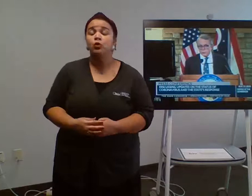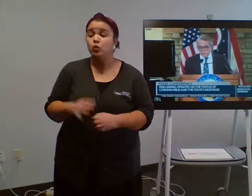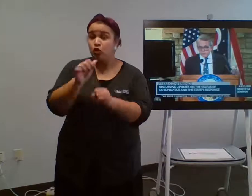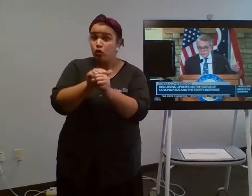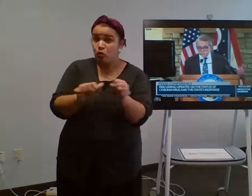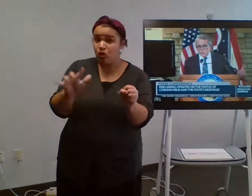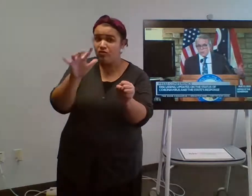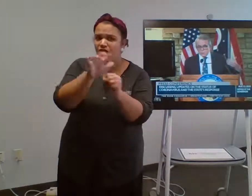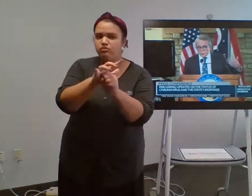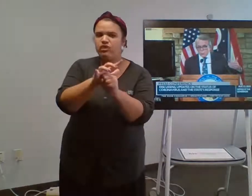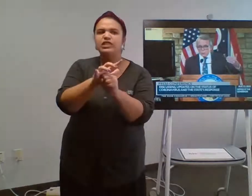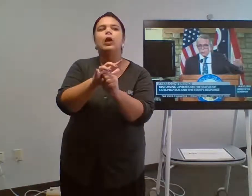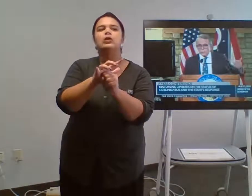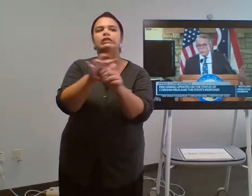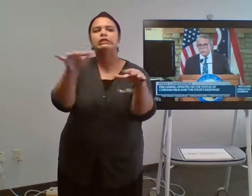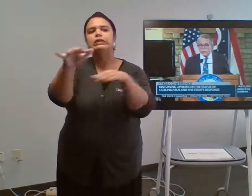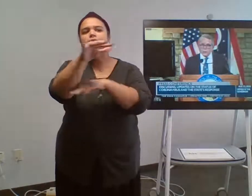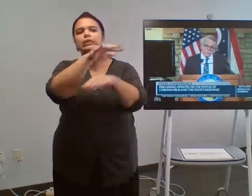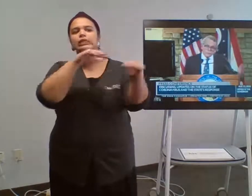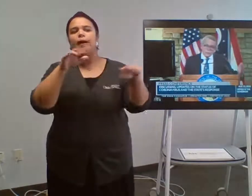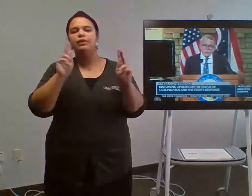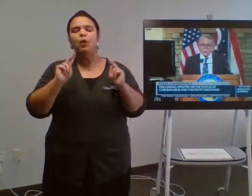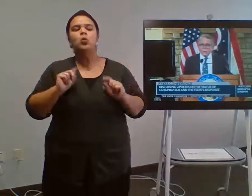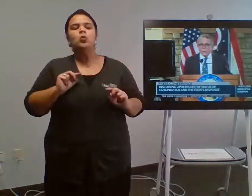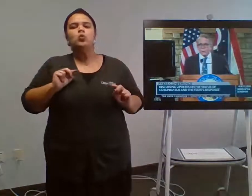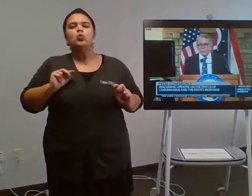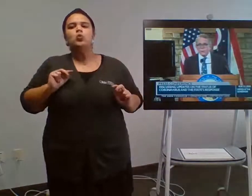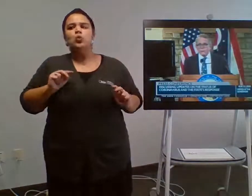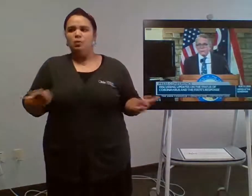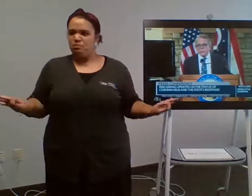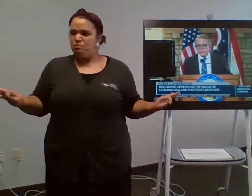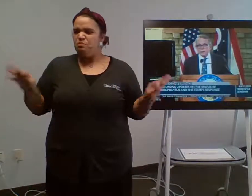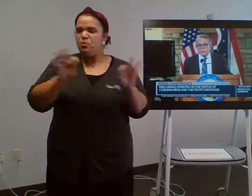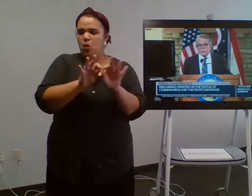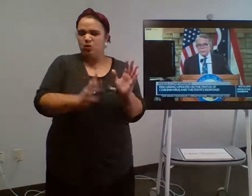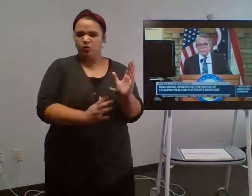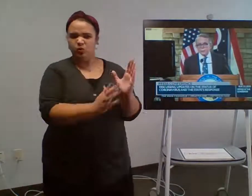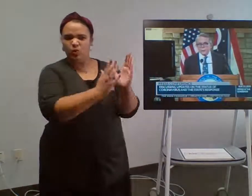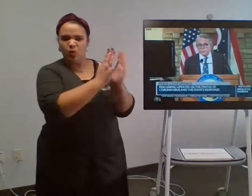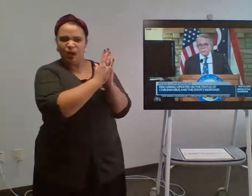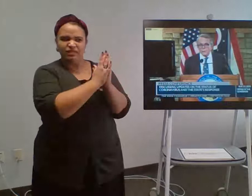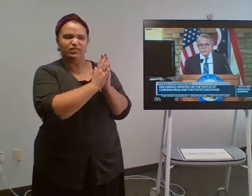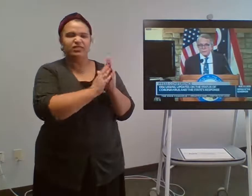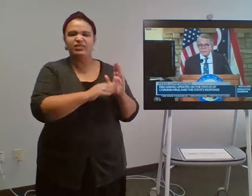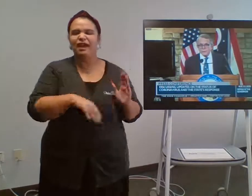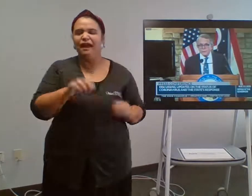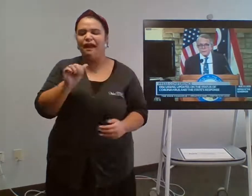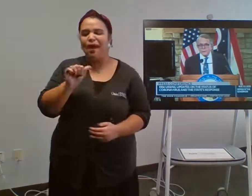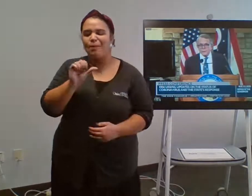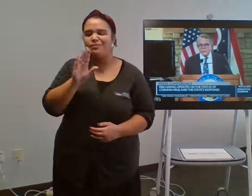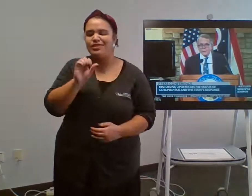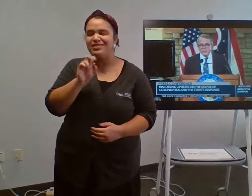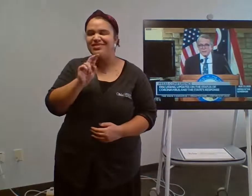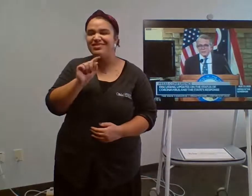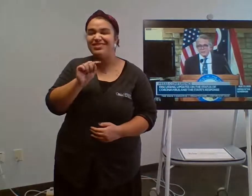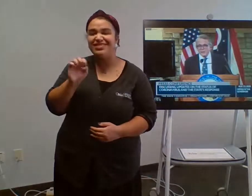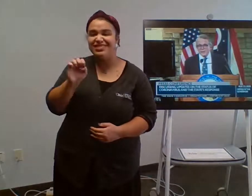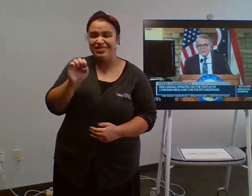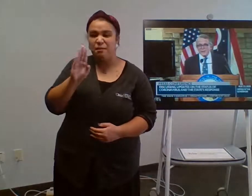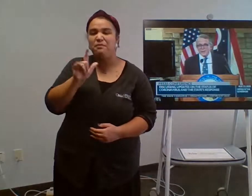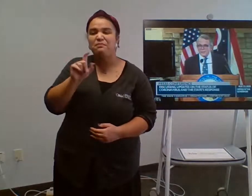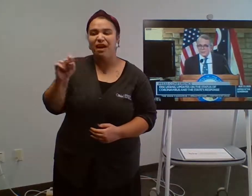to be more incentivized maybe to do this earlier. And as Franklin Rose said, do it early. Get your application